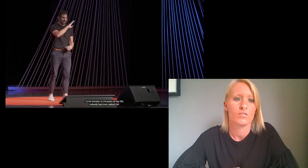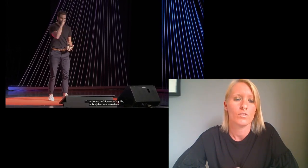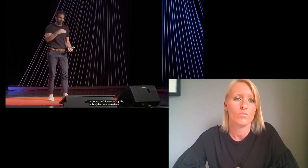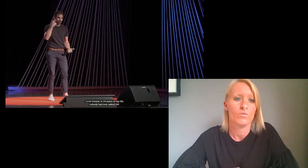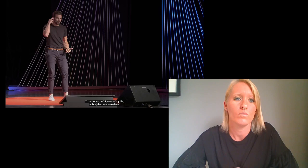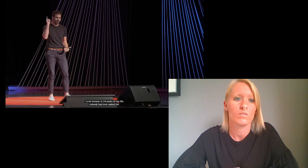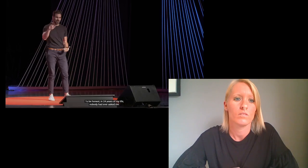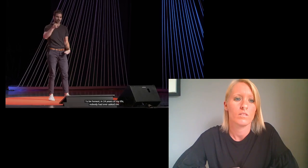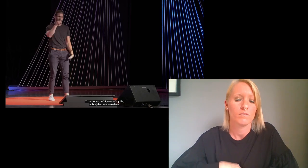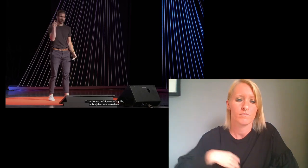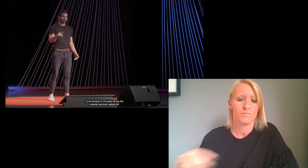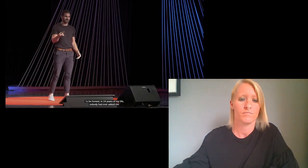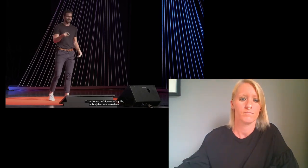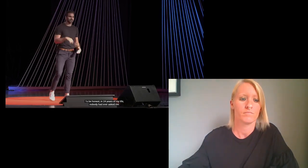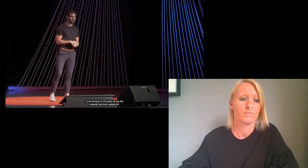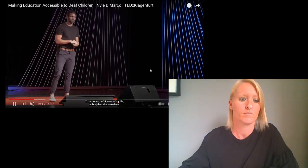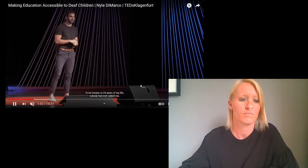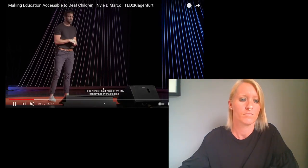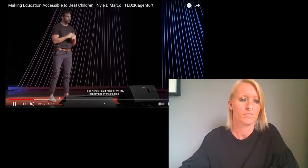do you